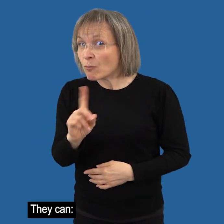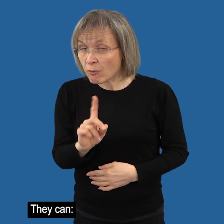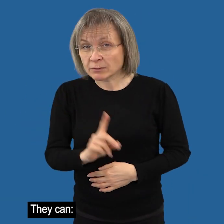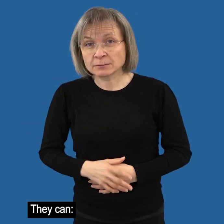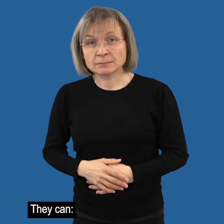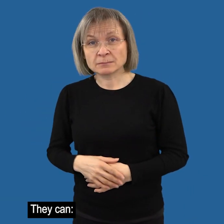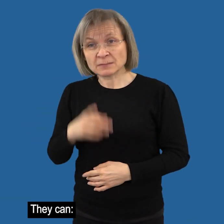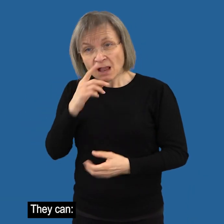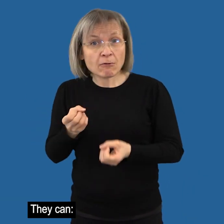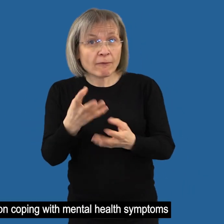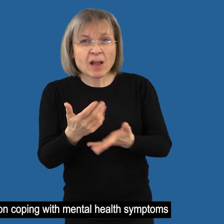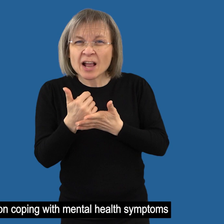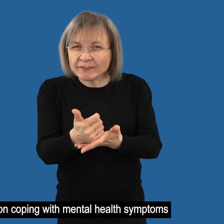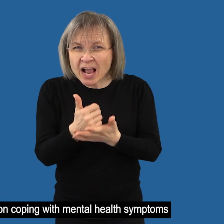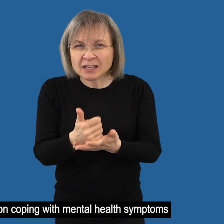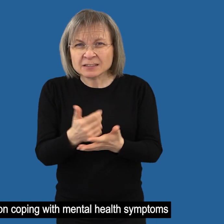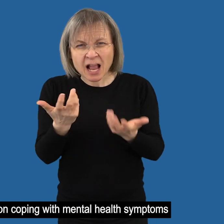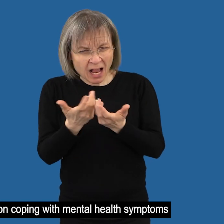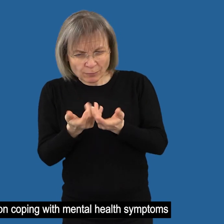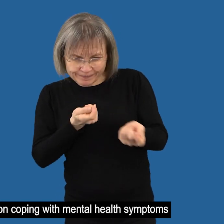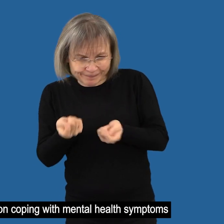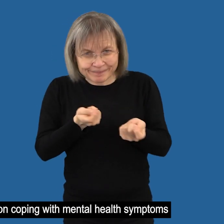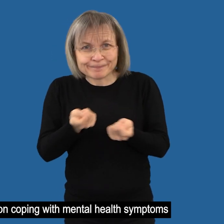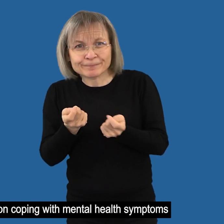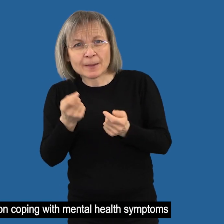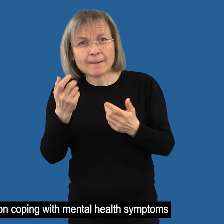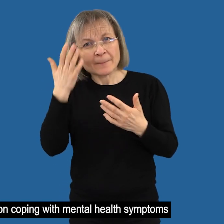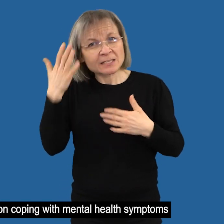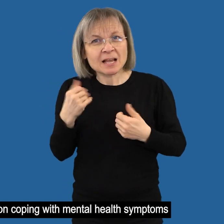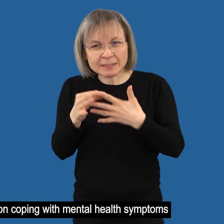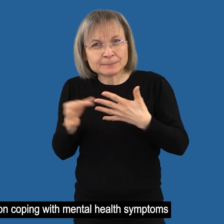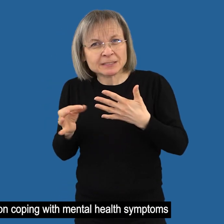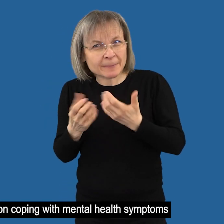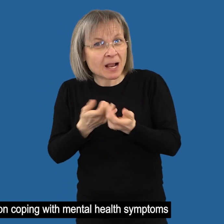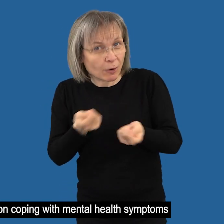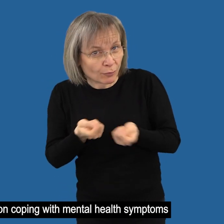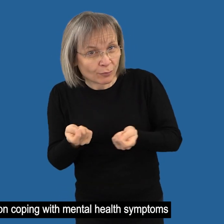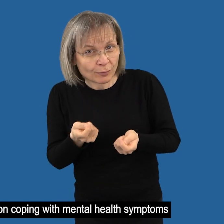They can offer advice on coping with mental health symptoms,